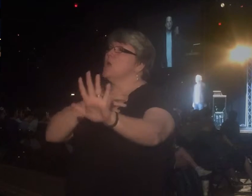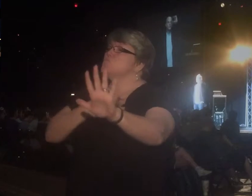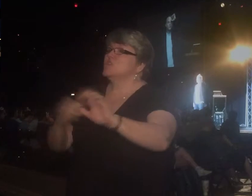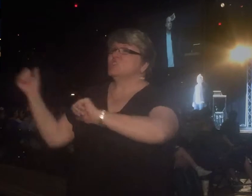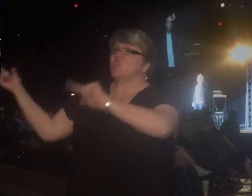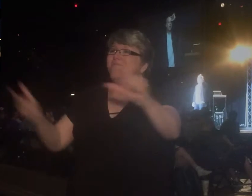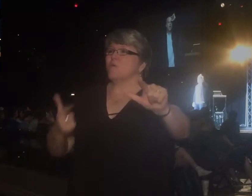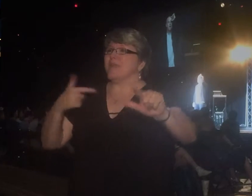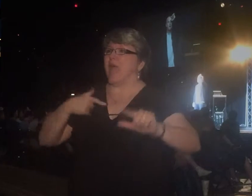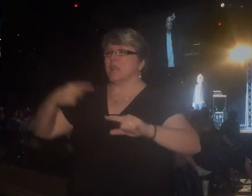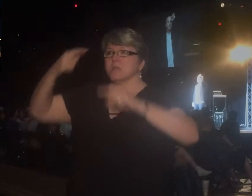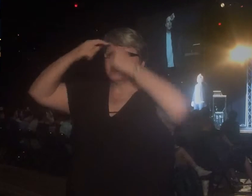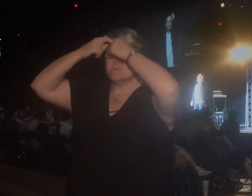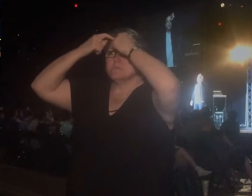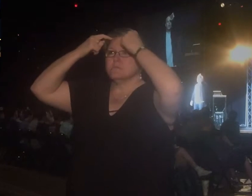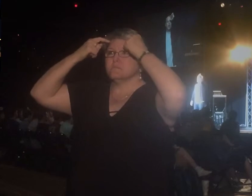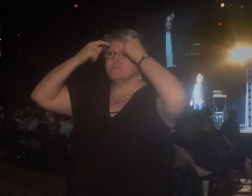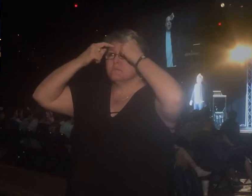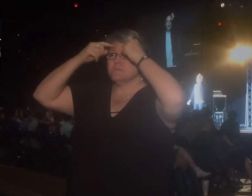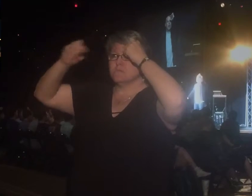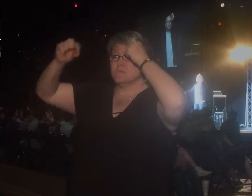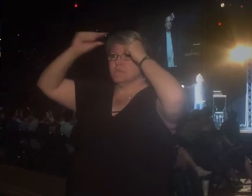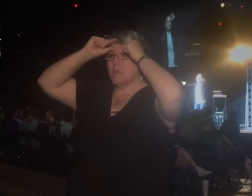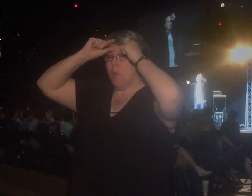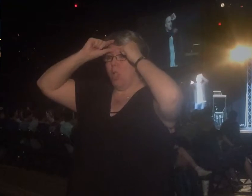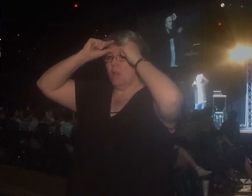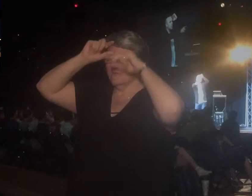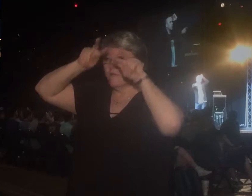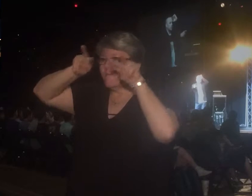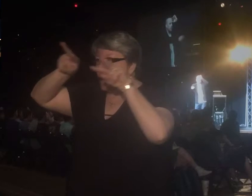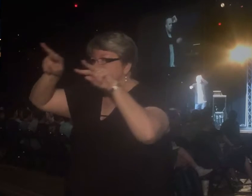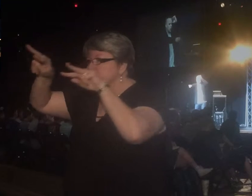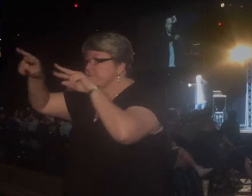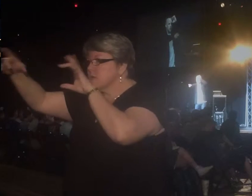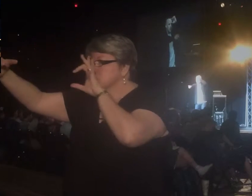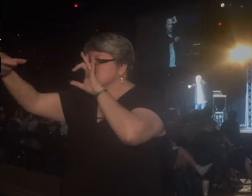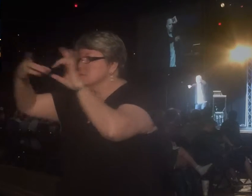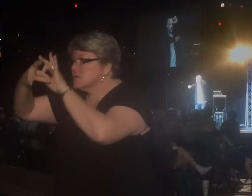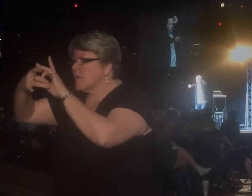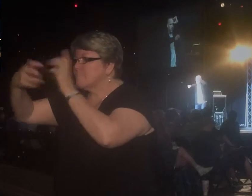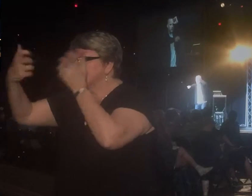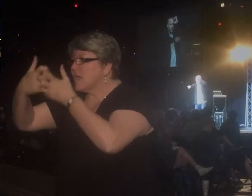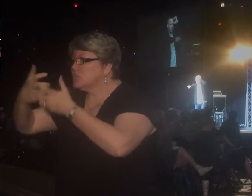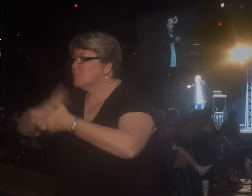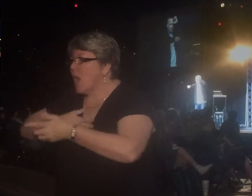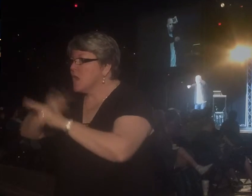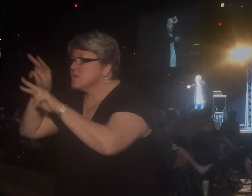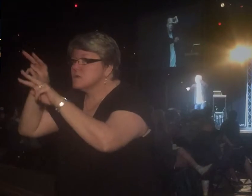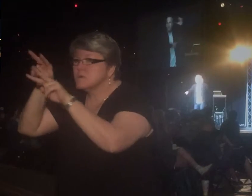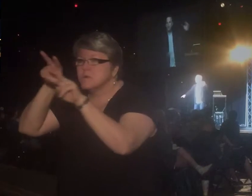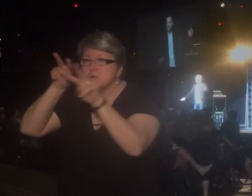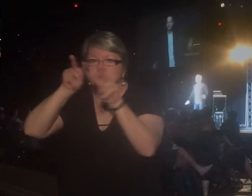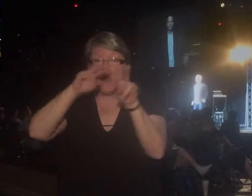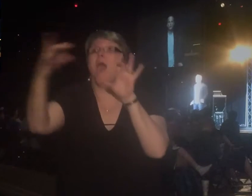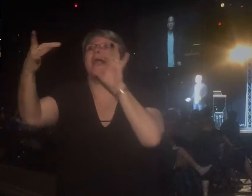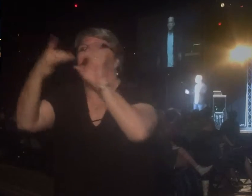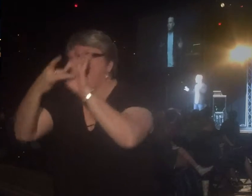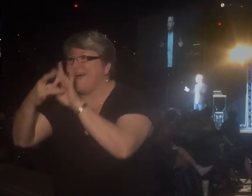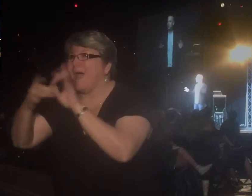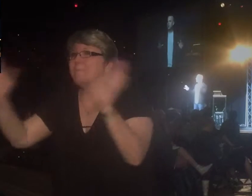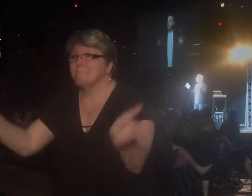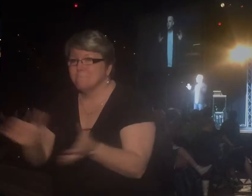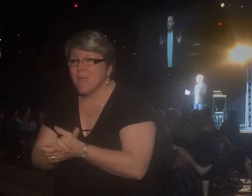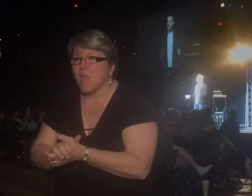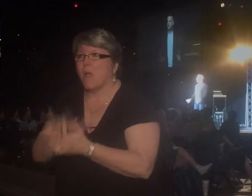wish everyone had a symbol on their head. And you just had to find the person with the corresponding symbol, and that was the one you were supposed to marry. She's like, it